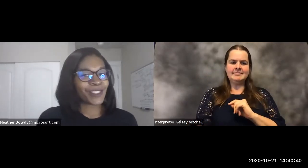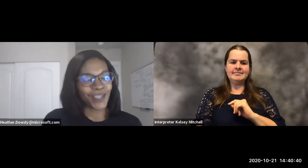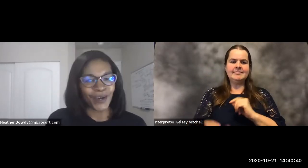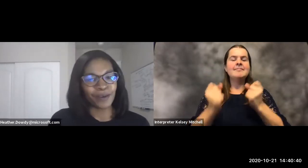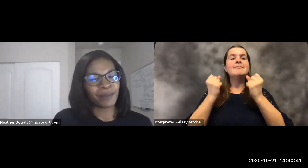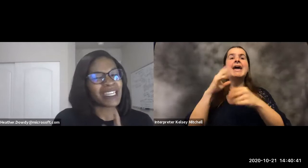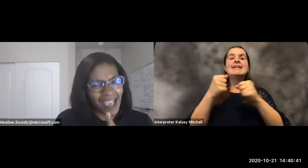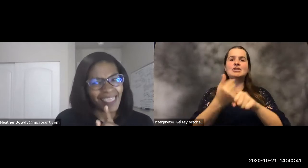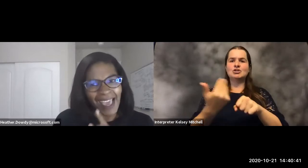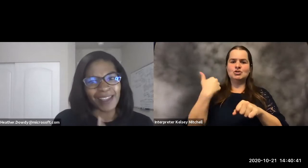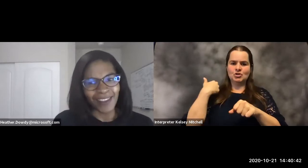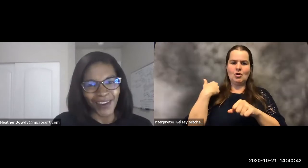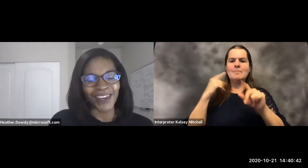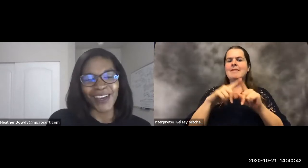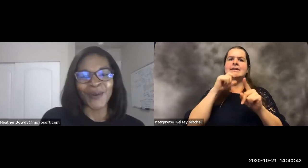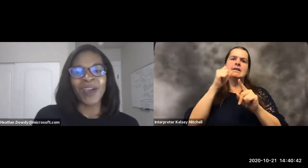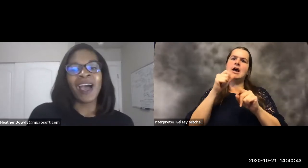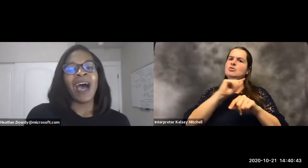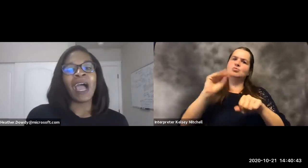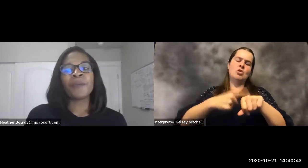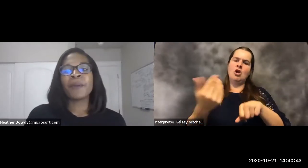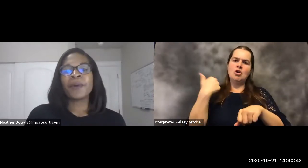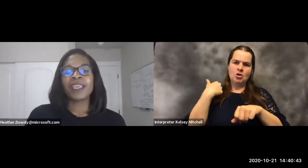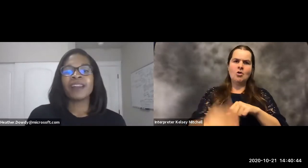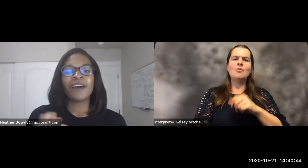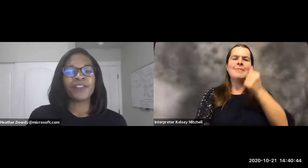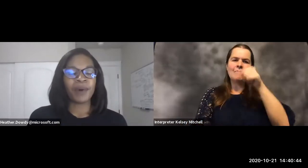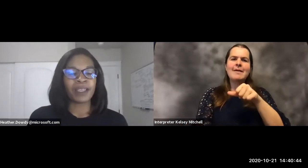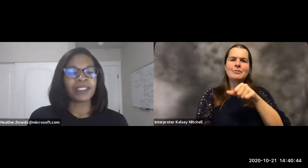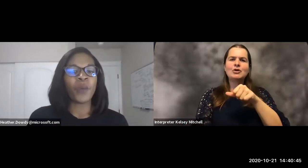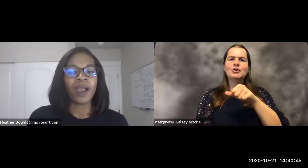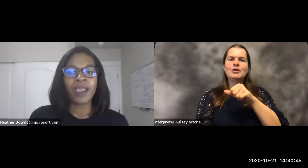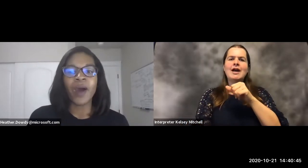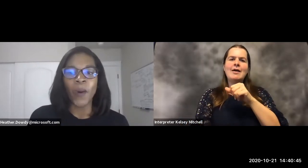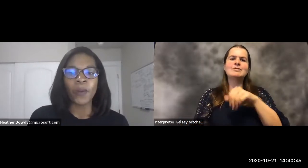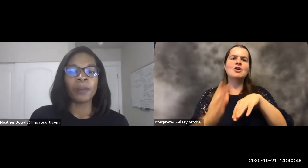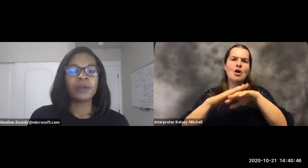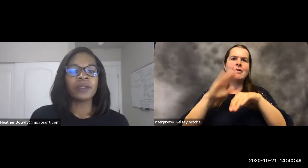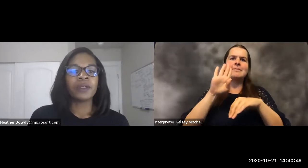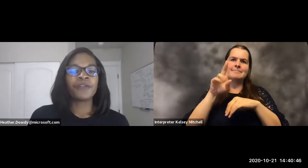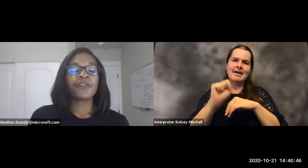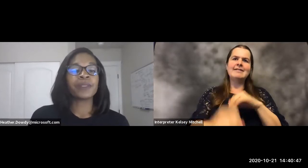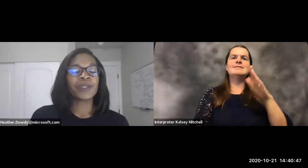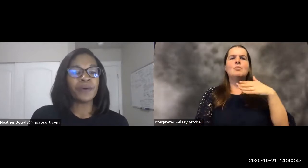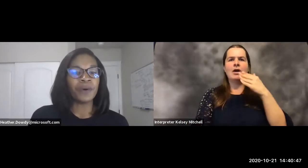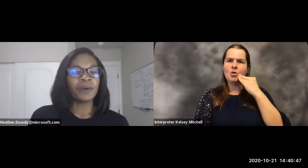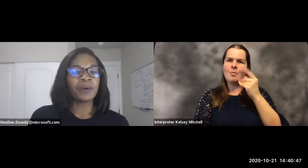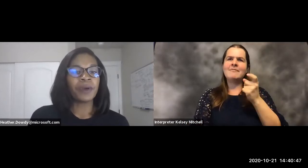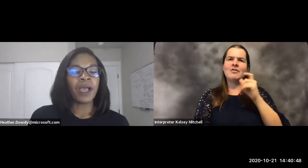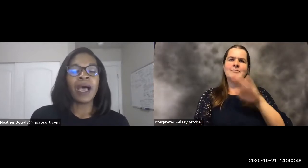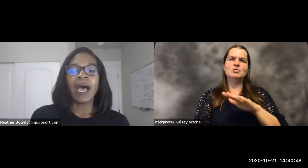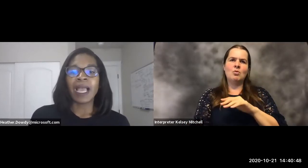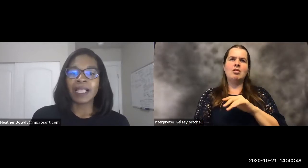Many years ago, but not that long ago, I remember getting off the bus and walking home from